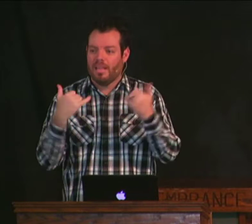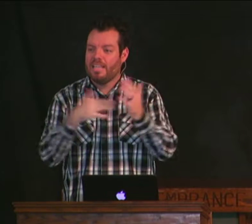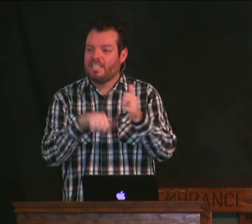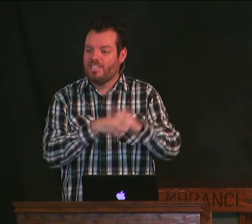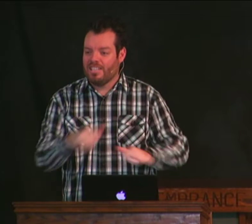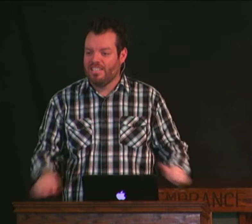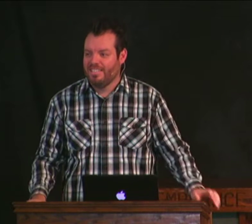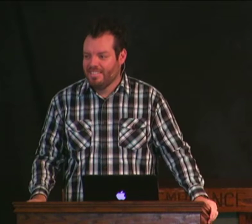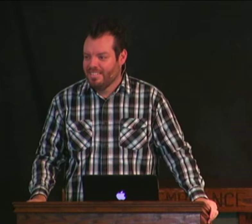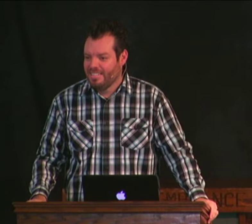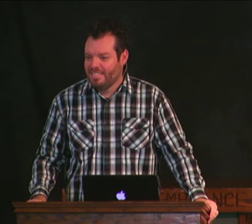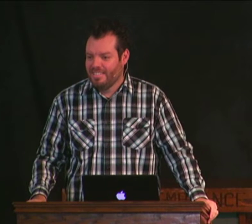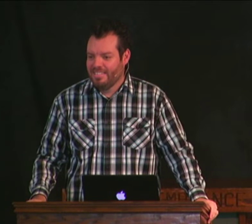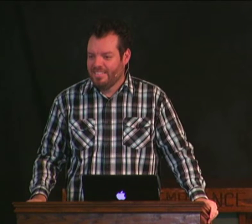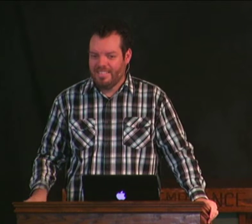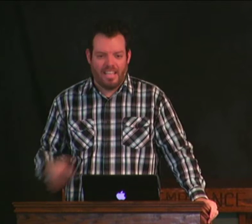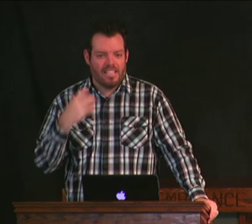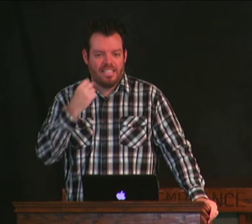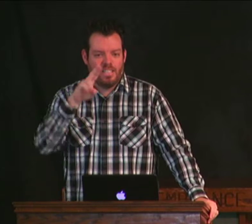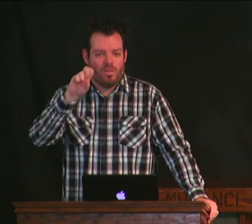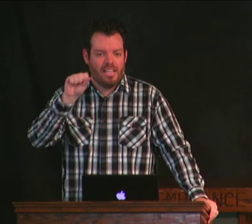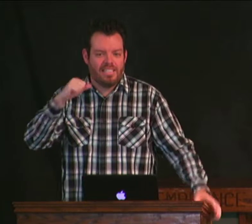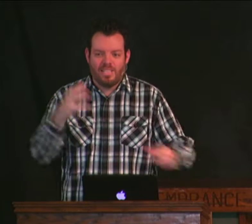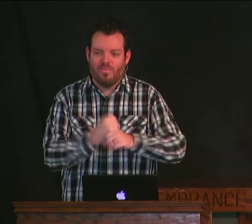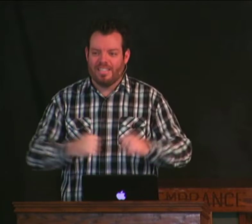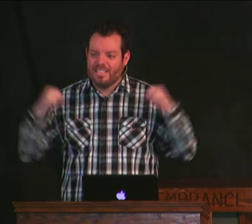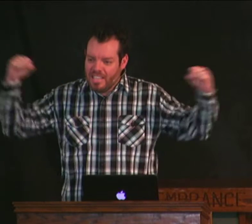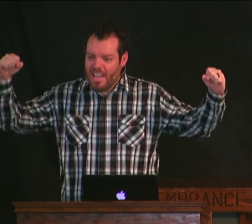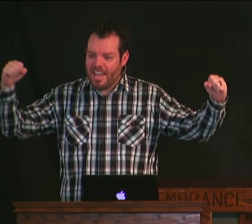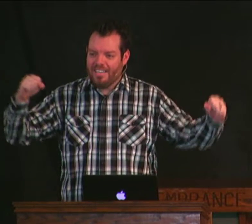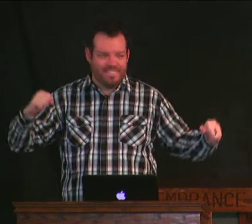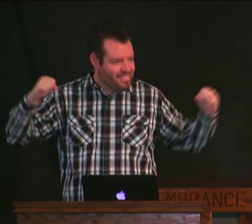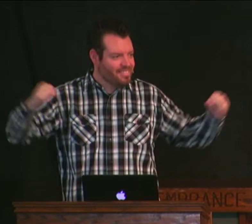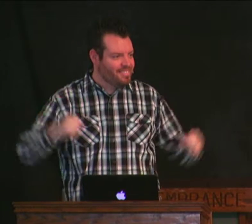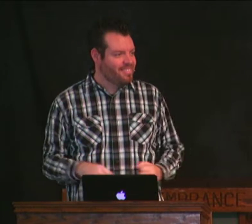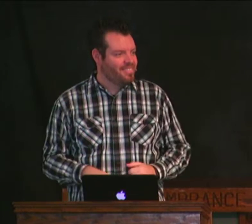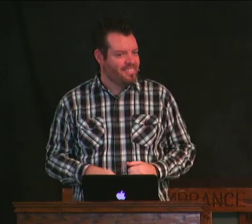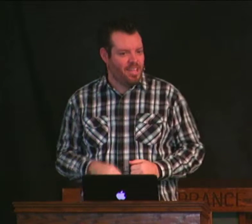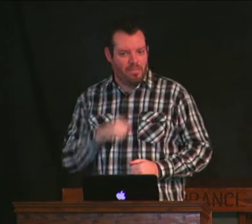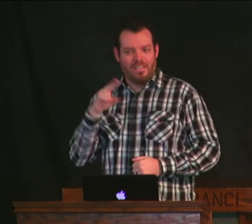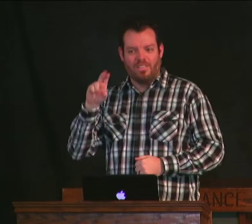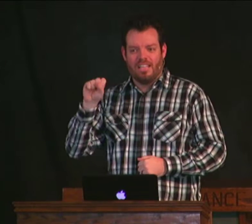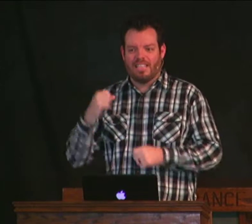against each other. And I get to see United States win. Yeah. Are you proud of the United States